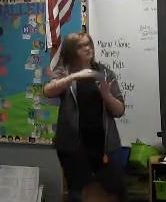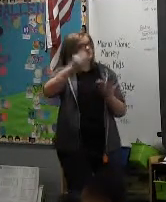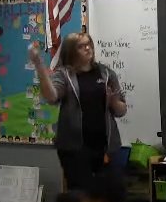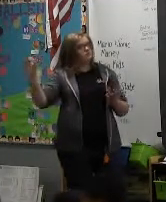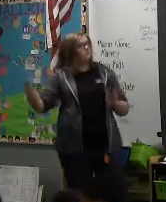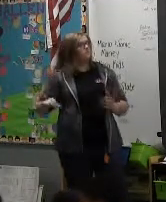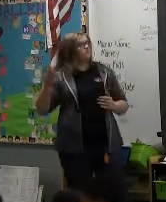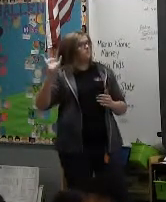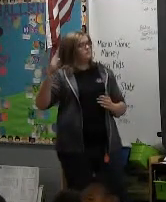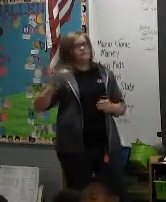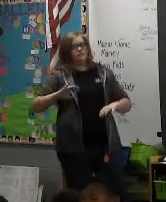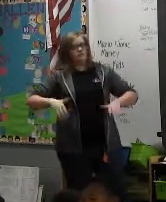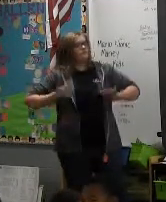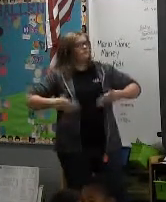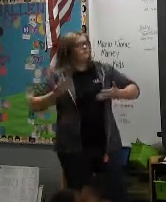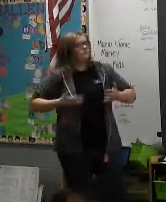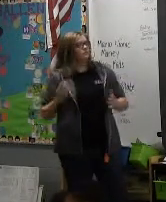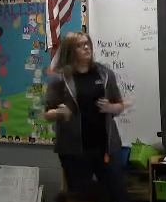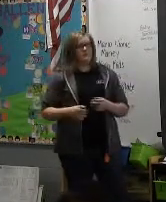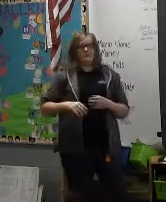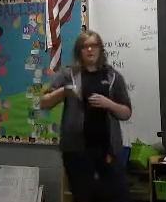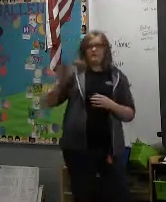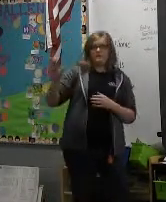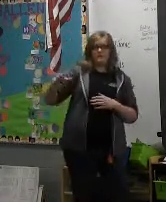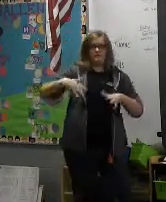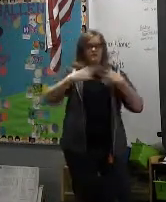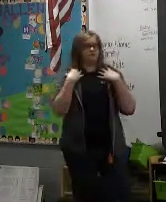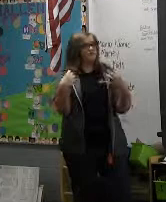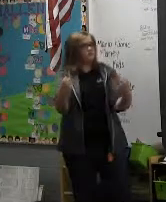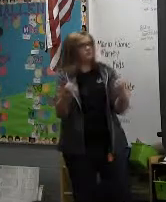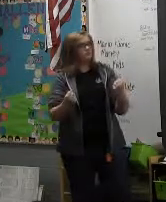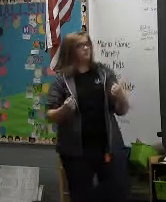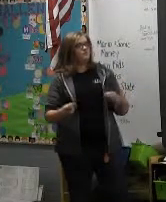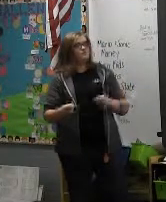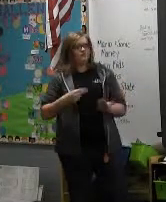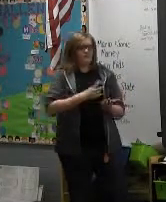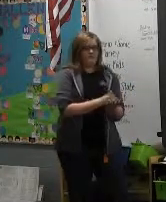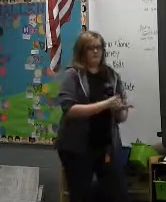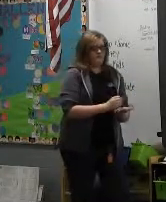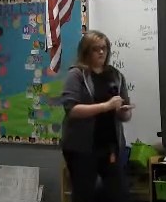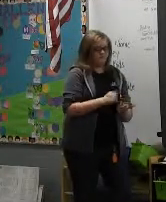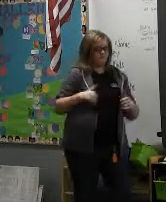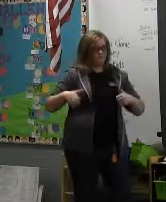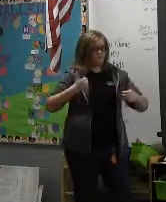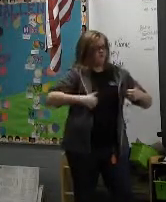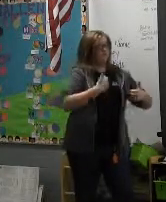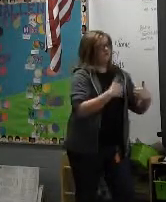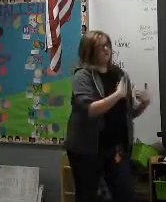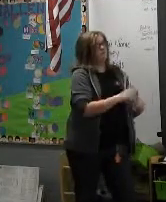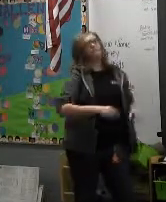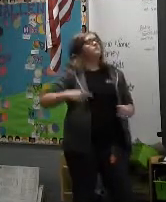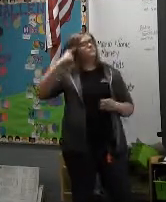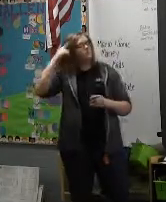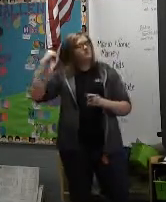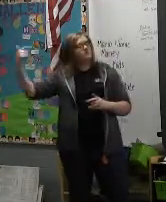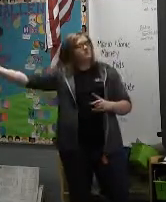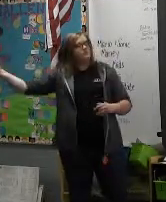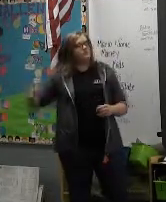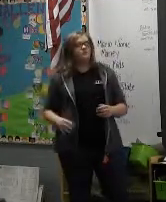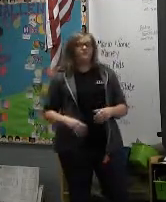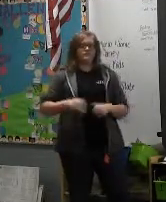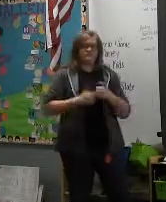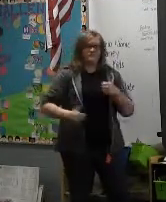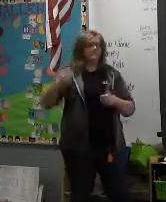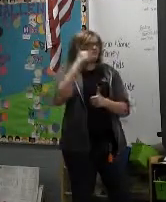all, he learned that sometimes you have to go through a lot of poop to find true happiness in your own life.